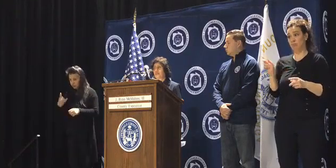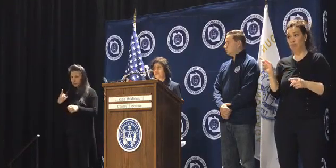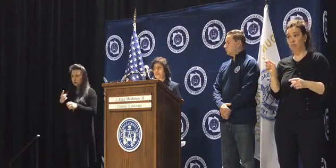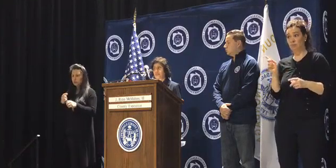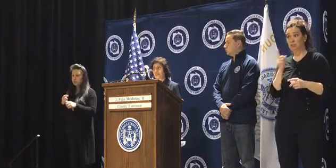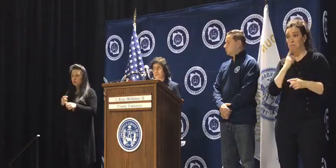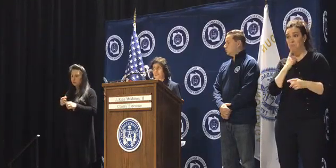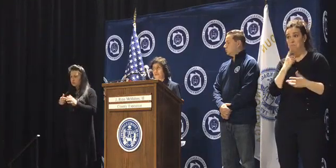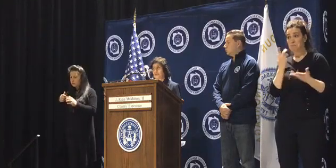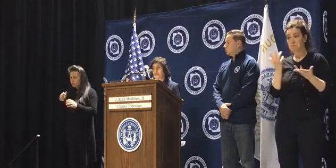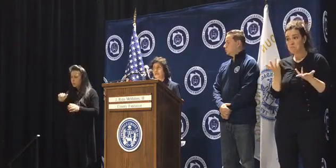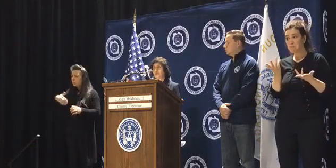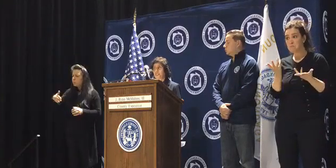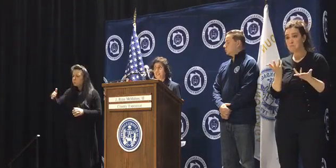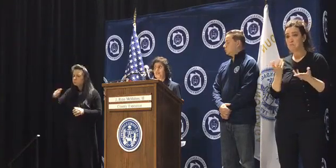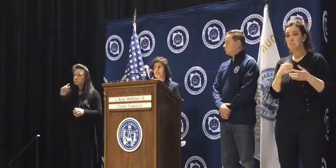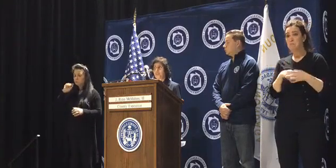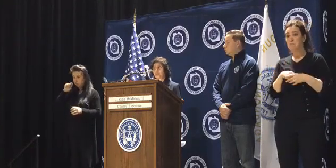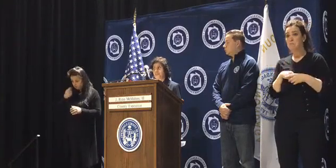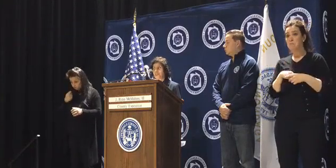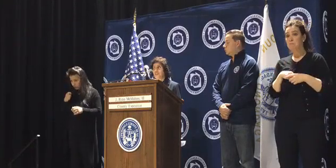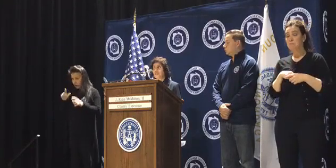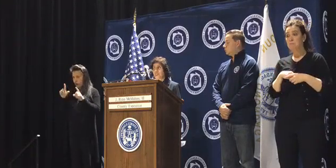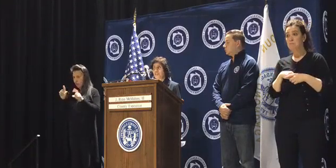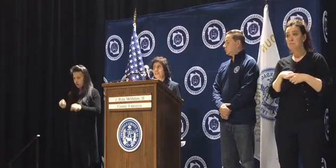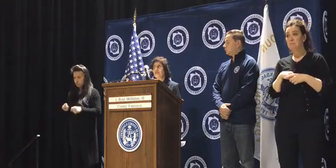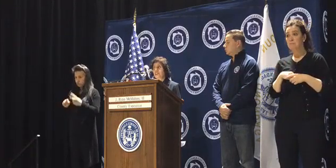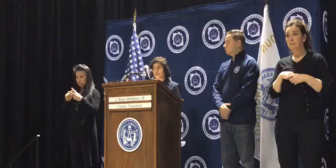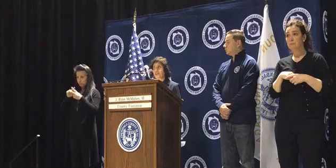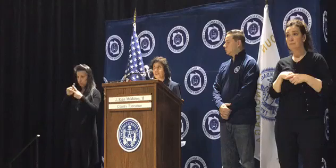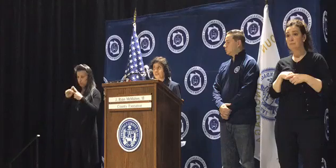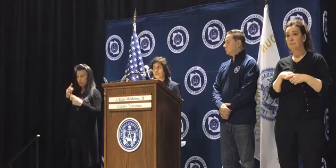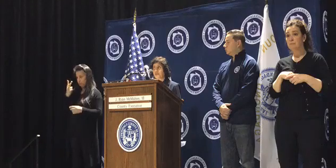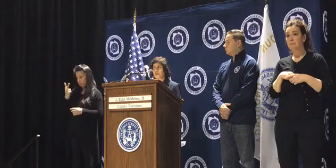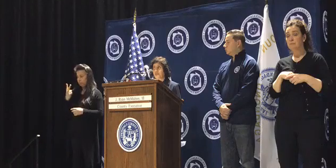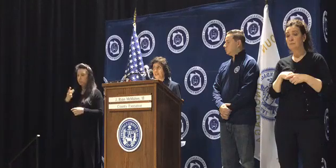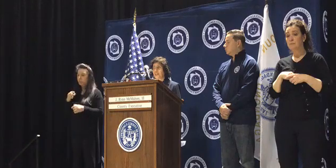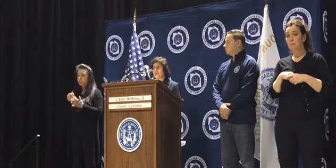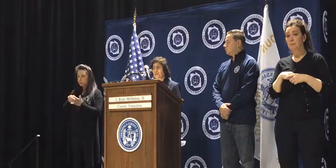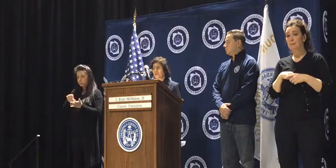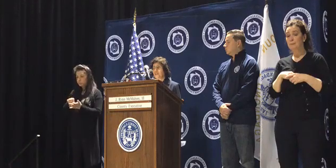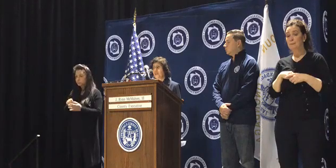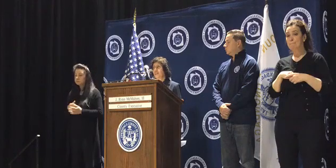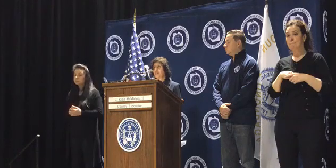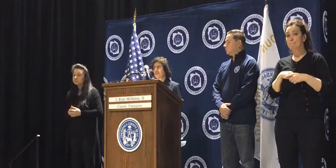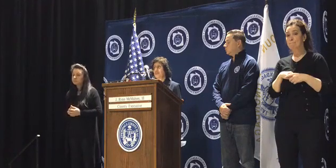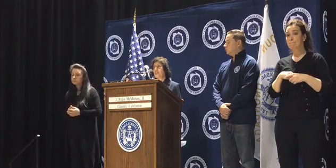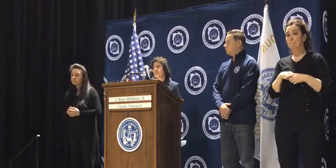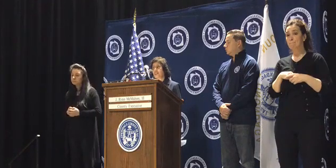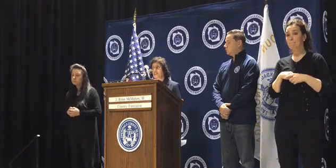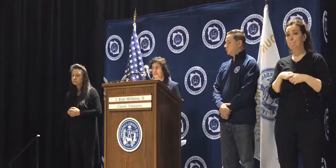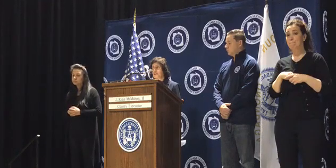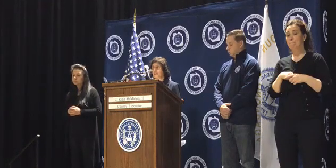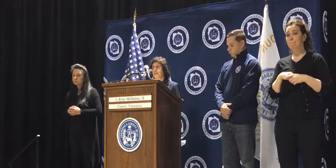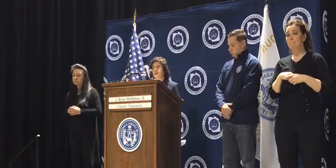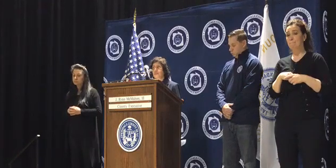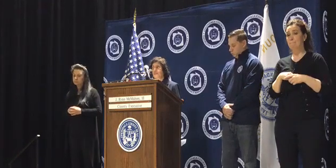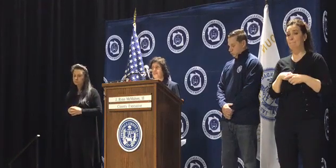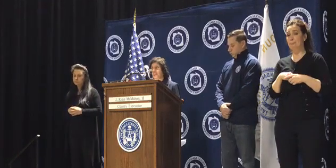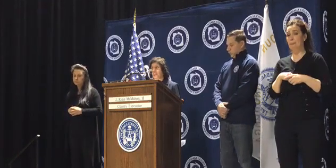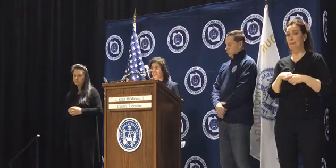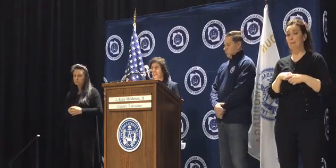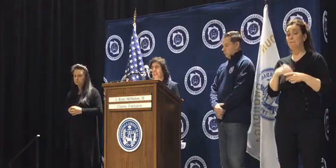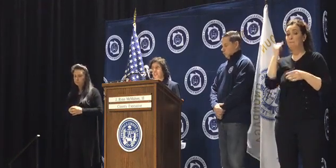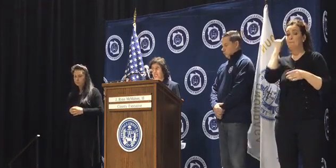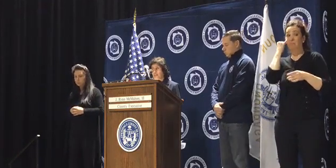have to do 2 testing before they can be released, but that's subject to change at this point, because based on the clinical symptoms, how they